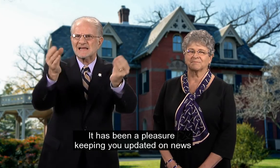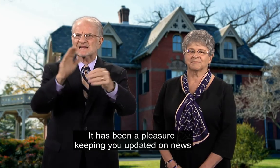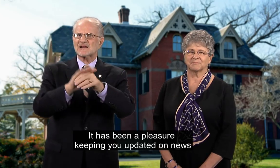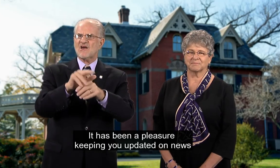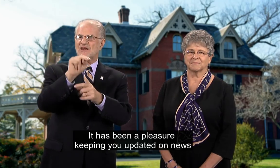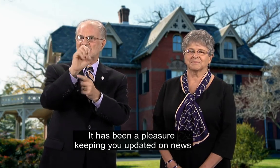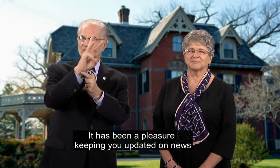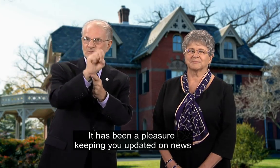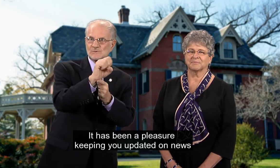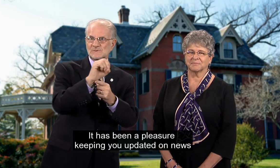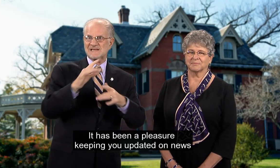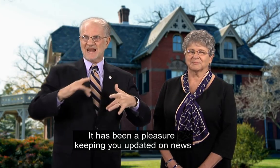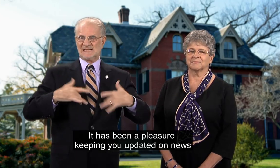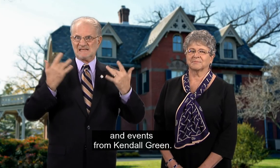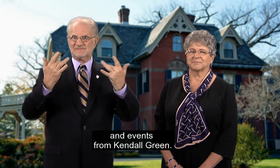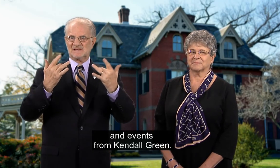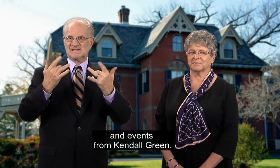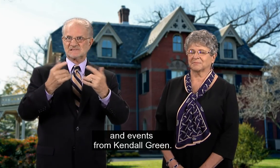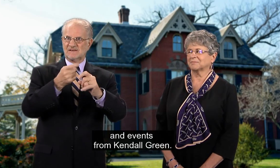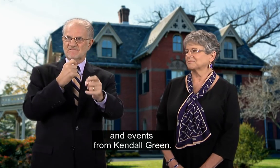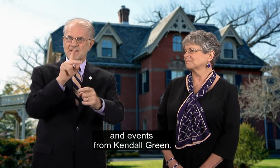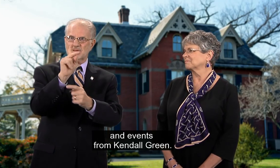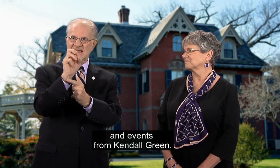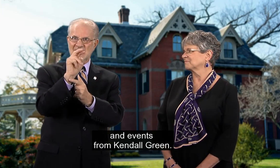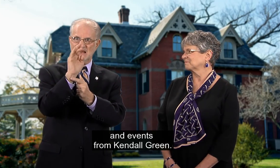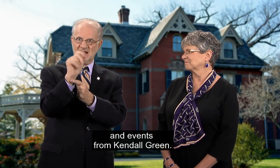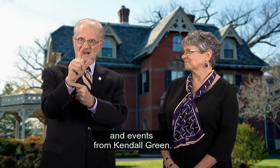on news and events from Kendall Green.